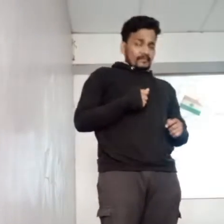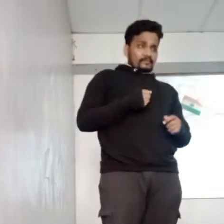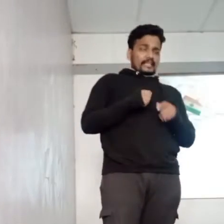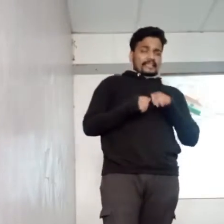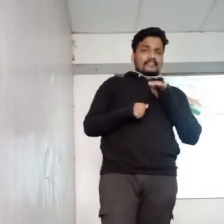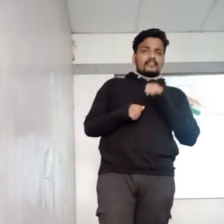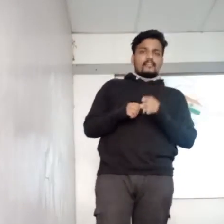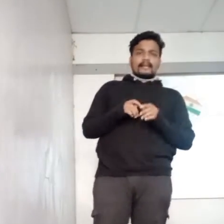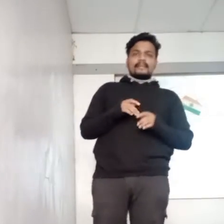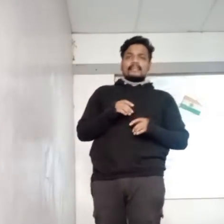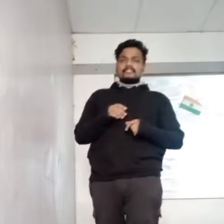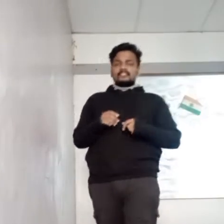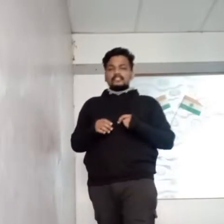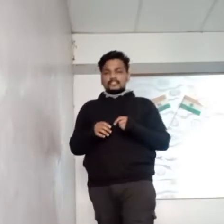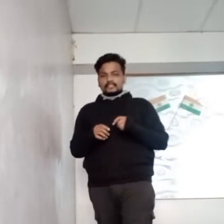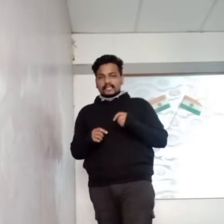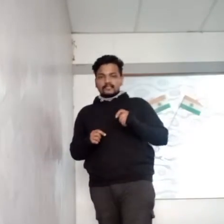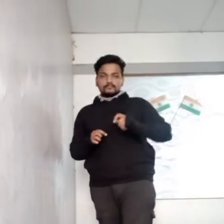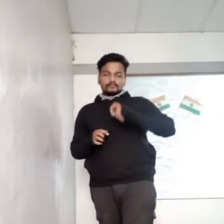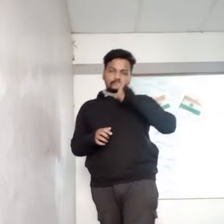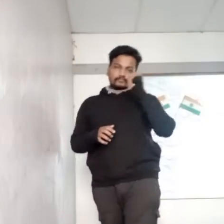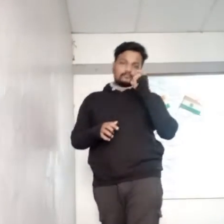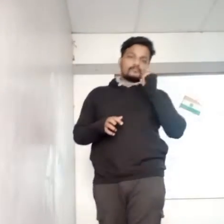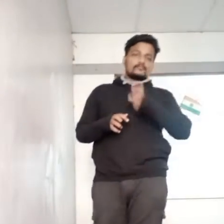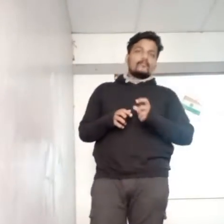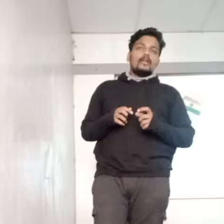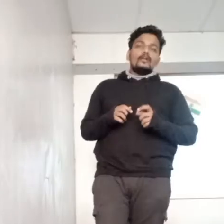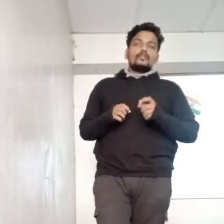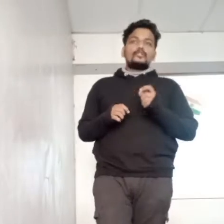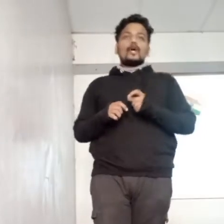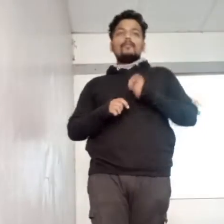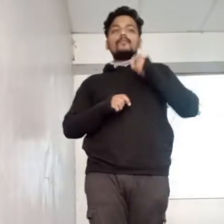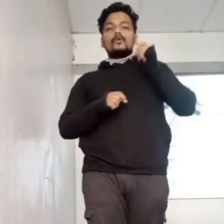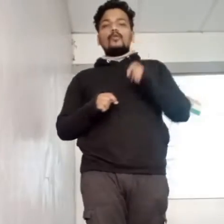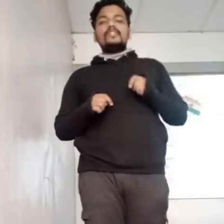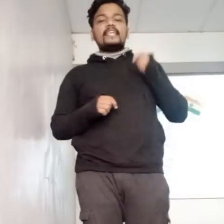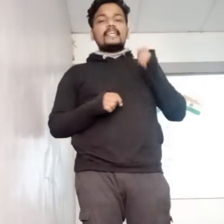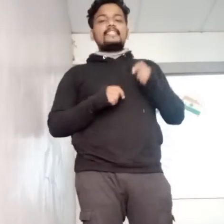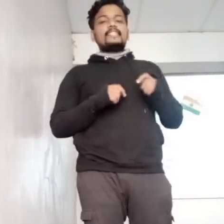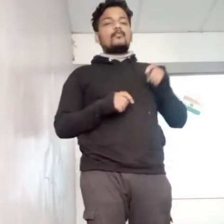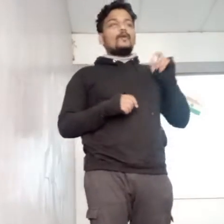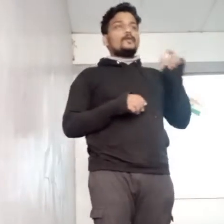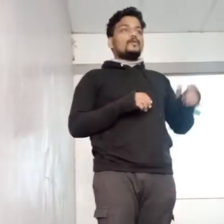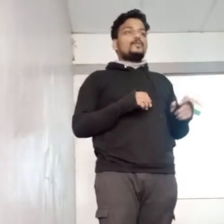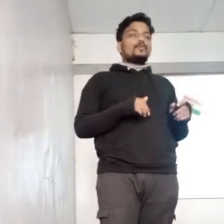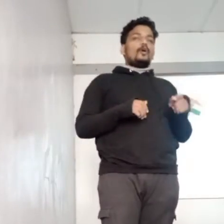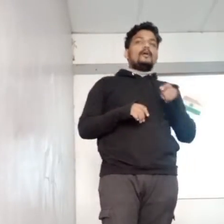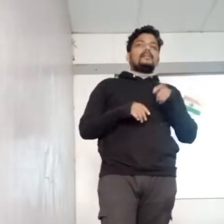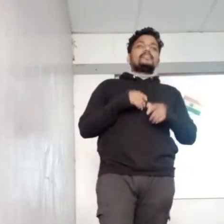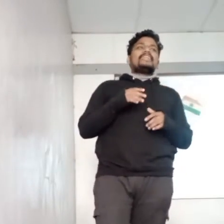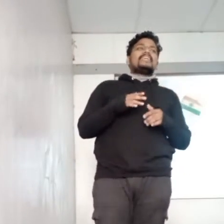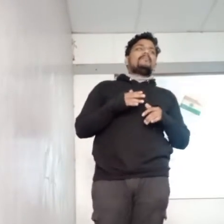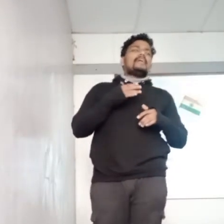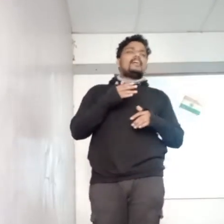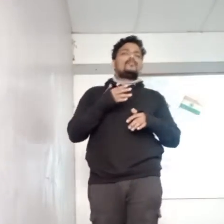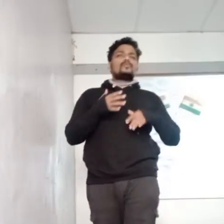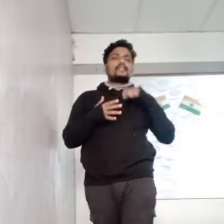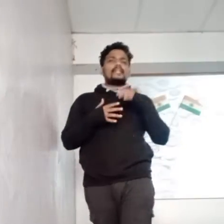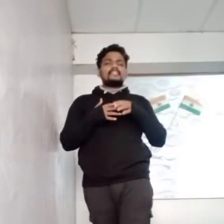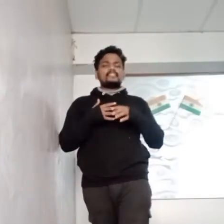I can write as a syntax like job obj is equal to job. That time I have to creating thread